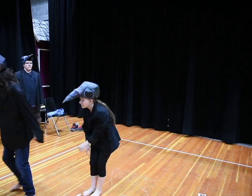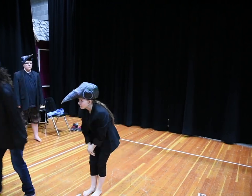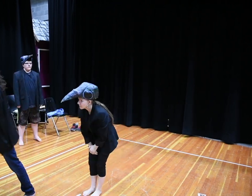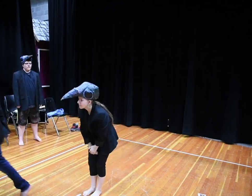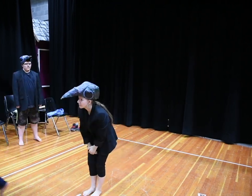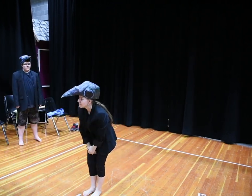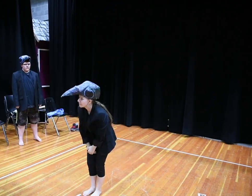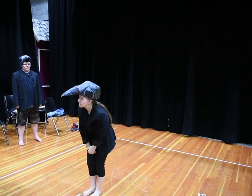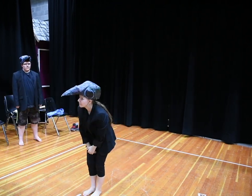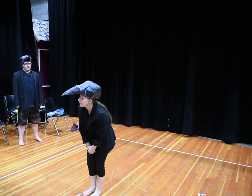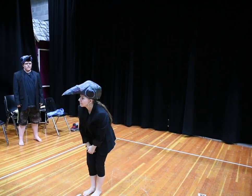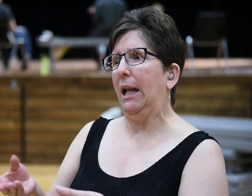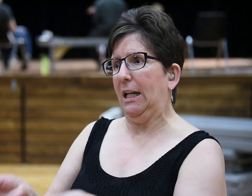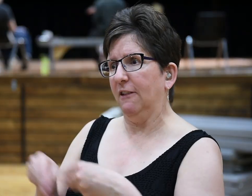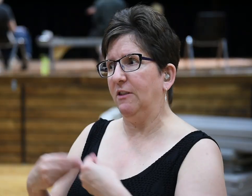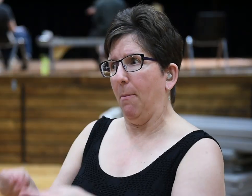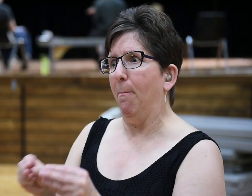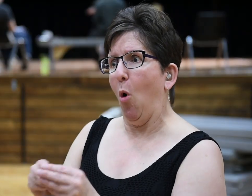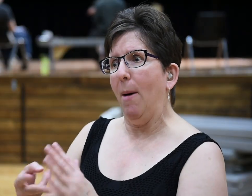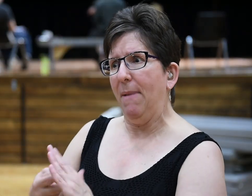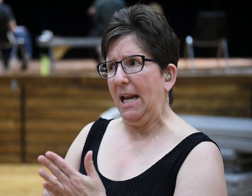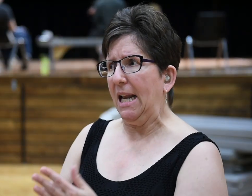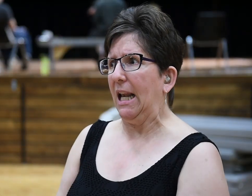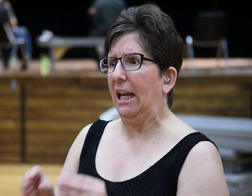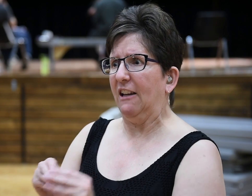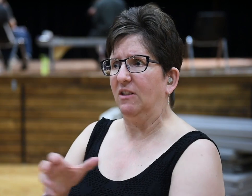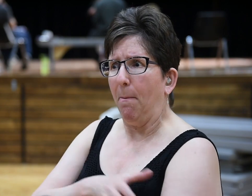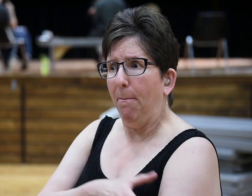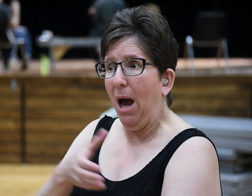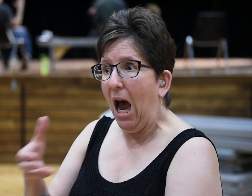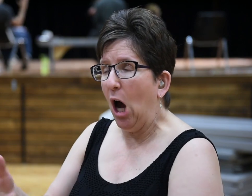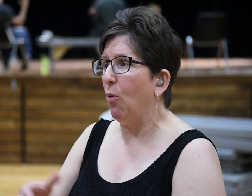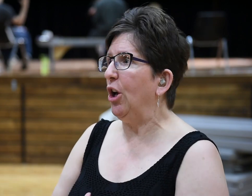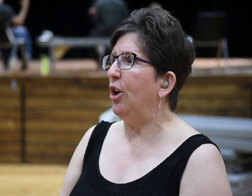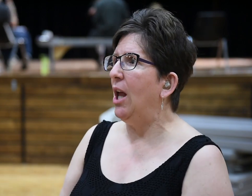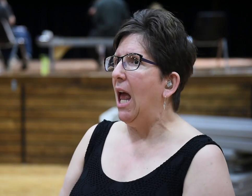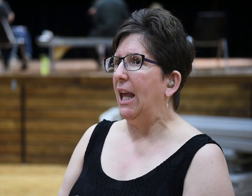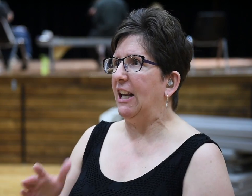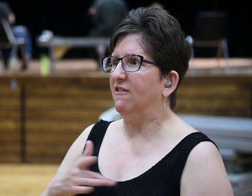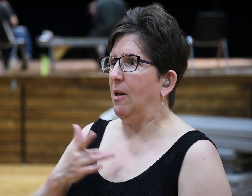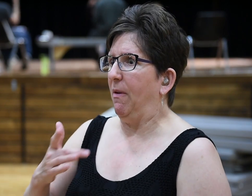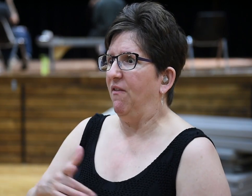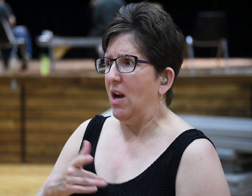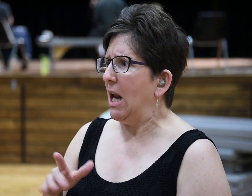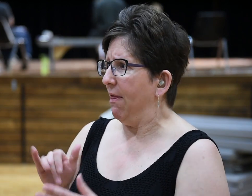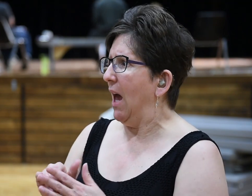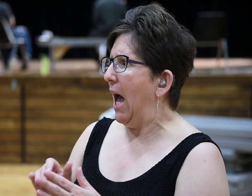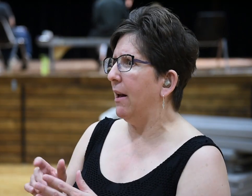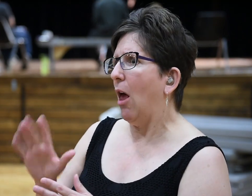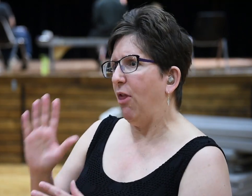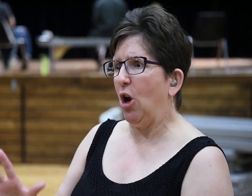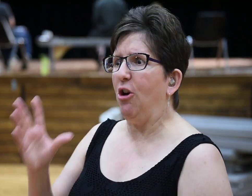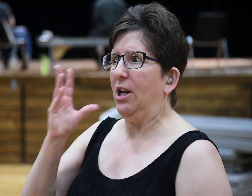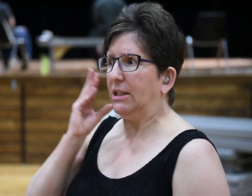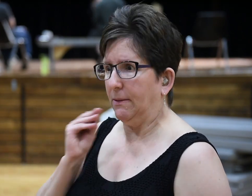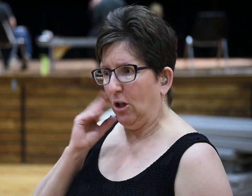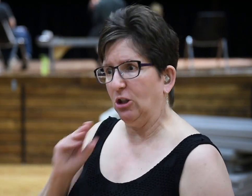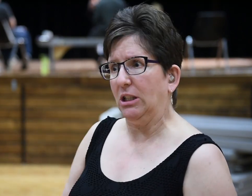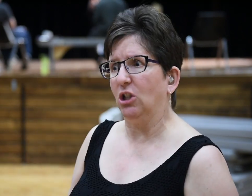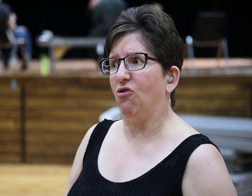for hours. It gives them more meaning, it gives them power, it gives them a feeling that their experience is